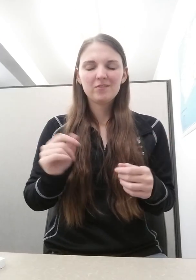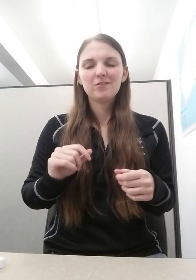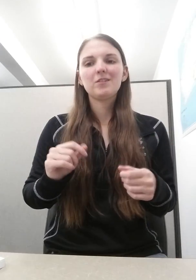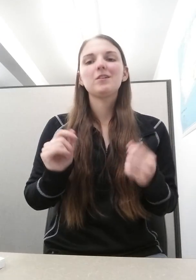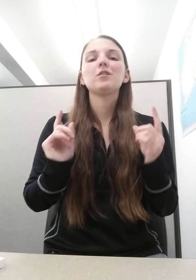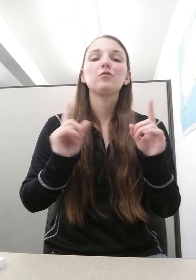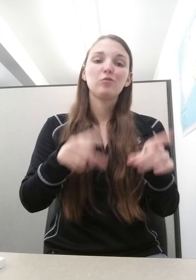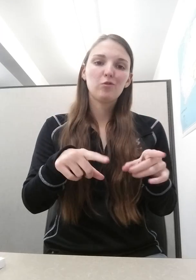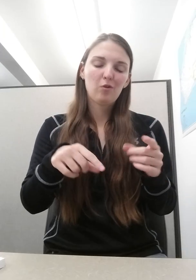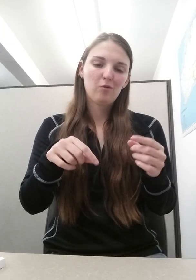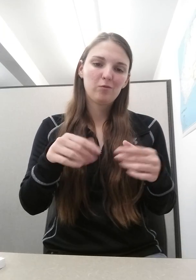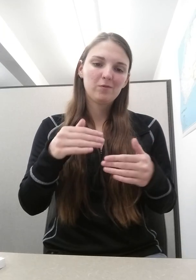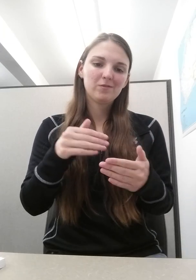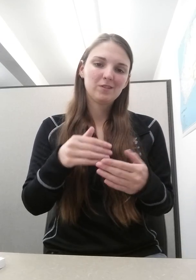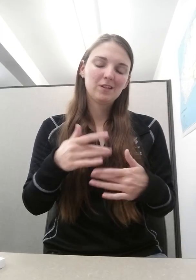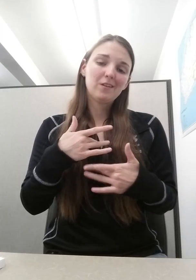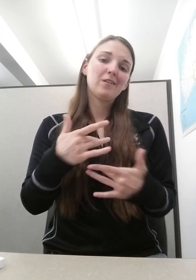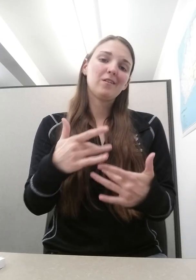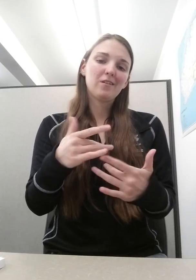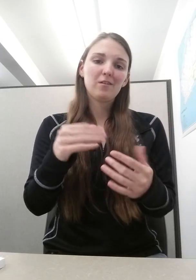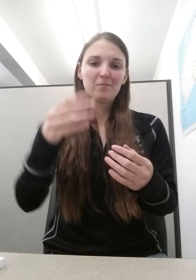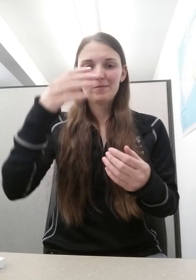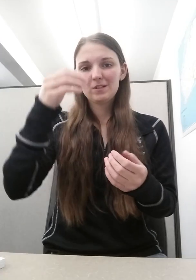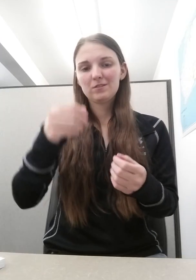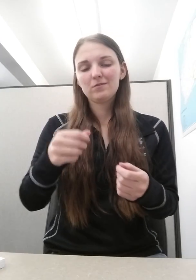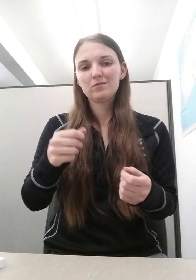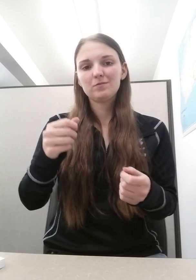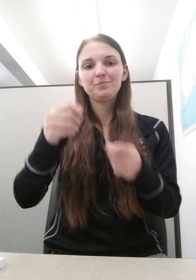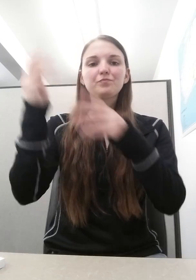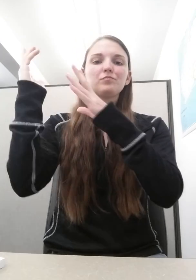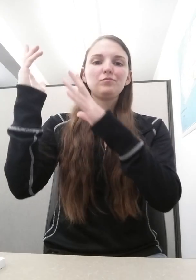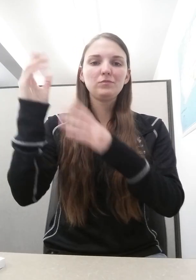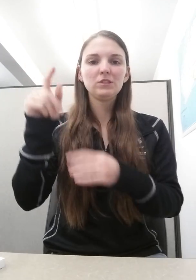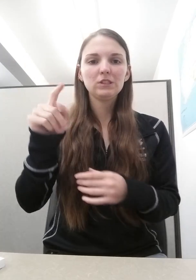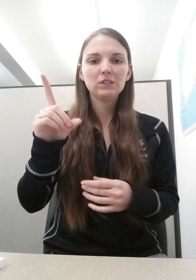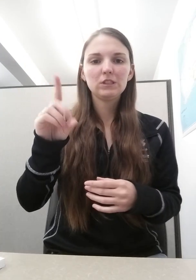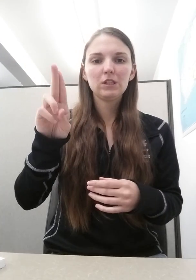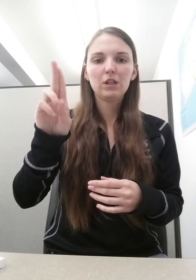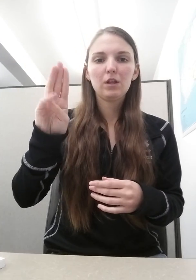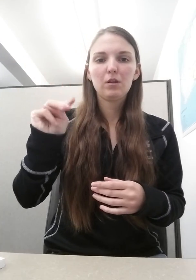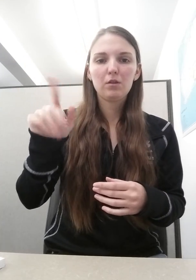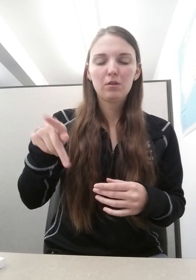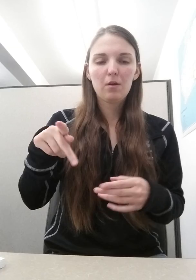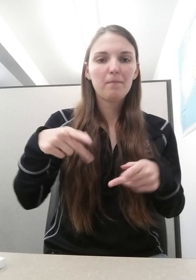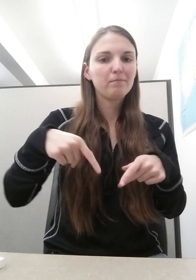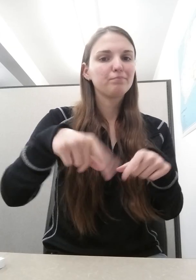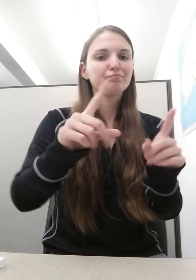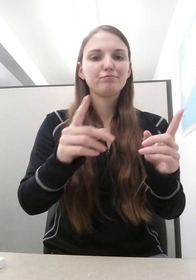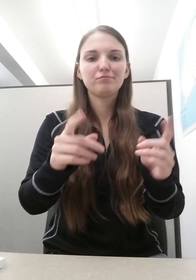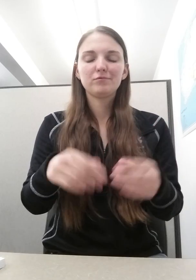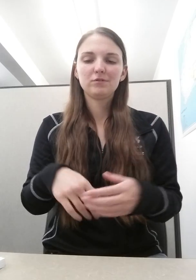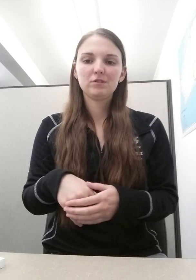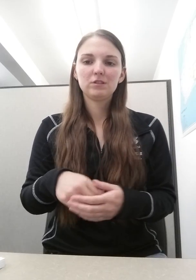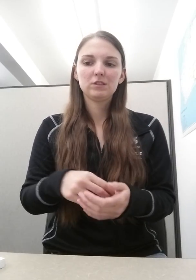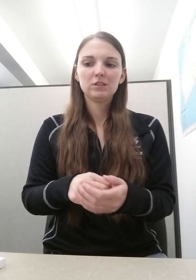loved. So when John became the ale taster, what he did was he went around town and checked everybody's business. It was called ale taster,